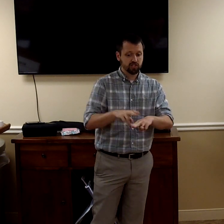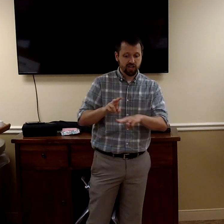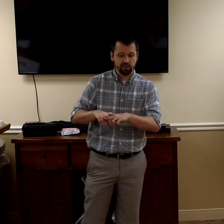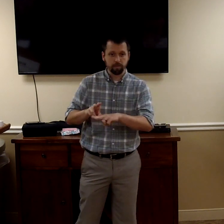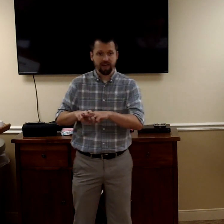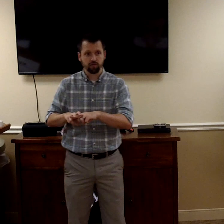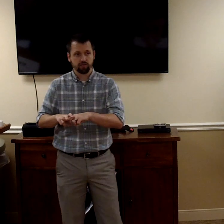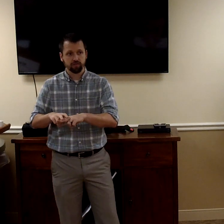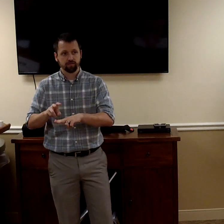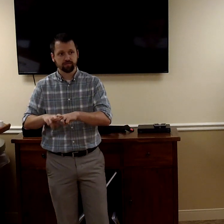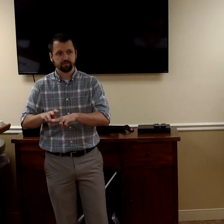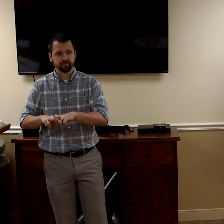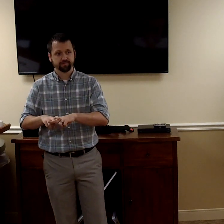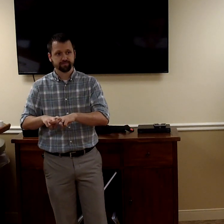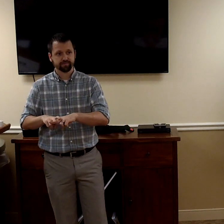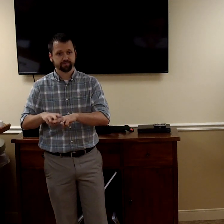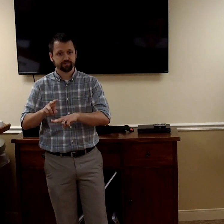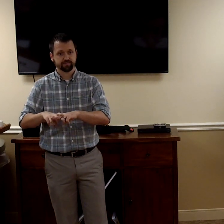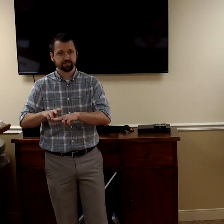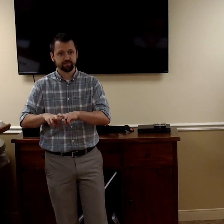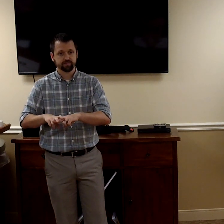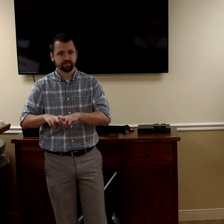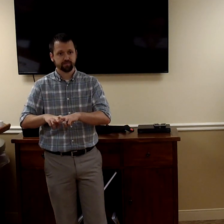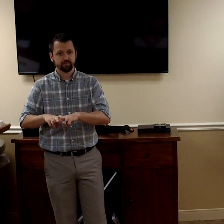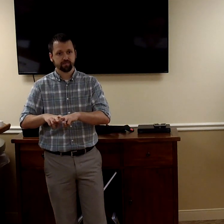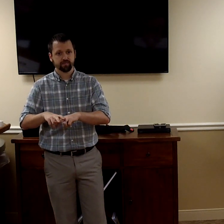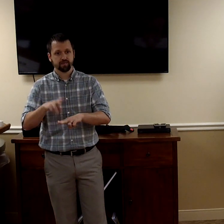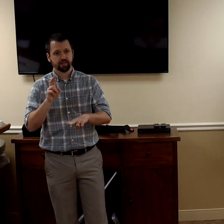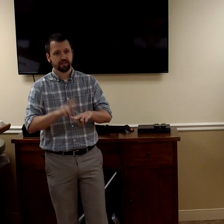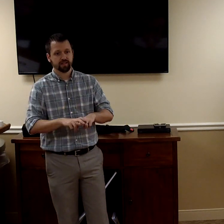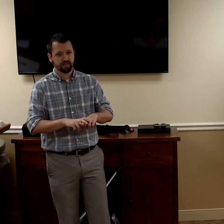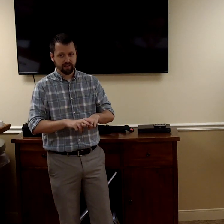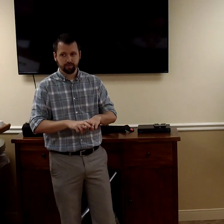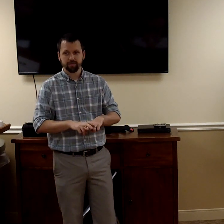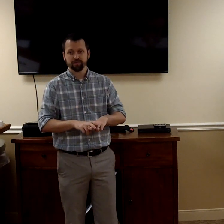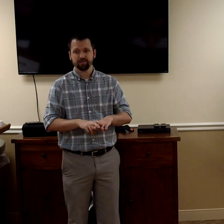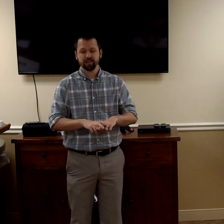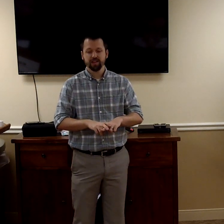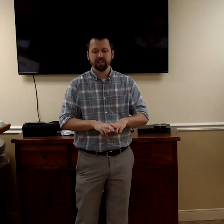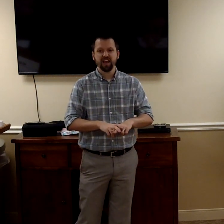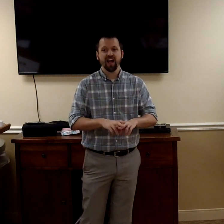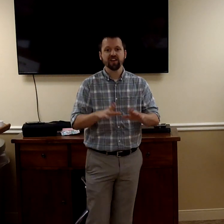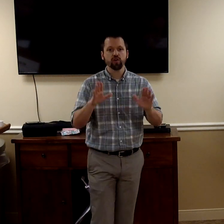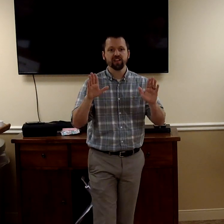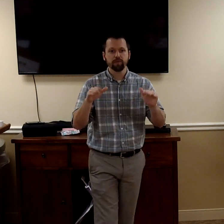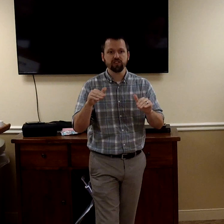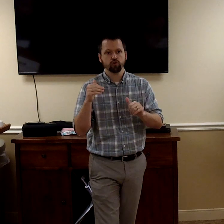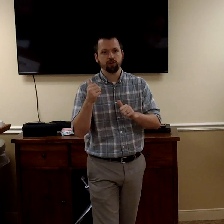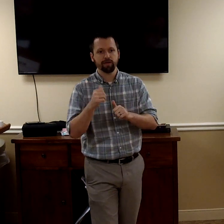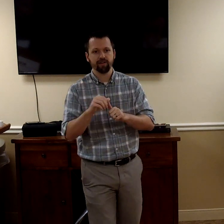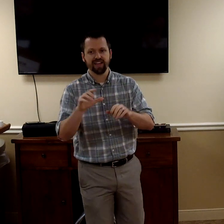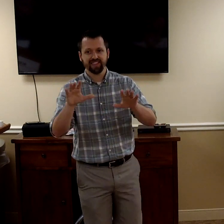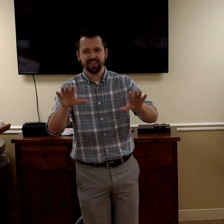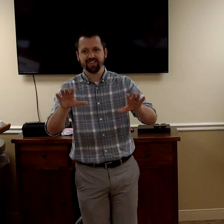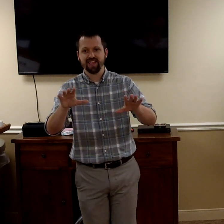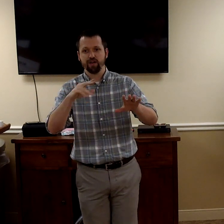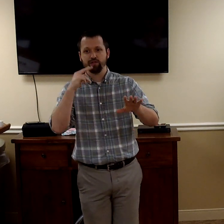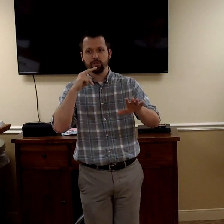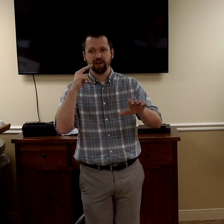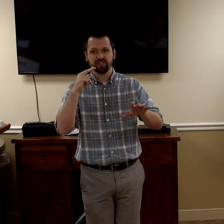chair is a bounce. Because chair is the noun and sit is the verb. Yep. Now, I don't expect you to remember that. This noun verb pair thing